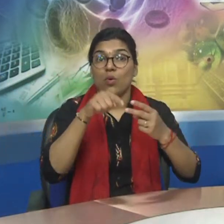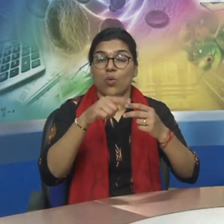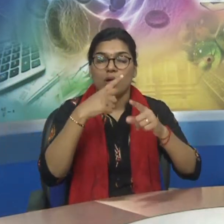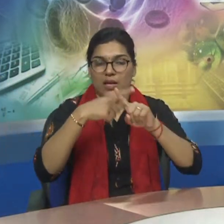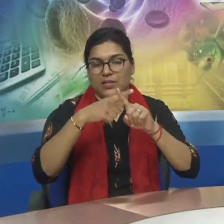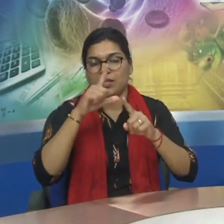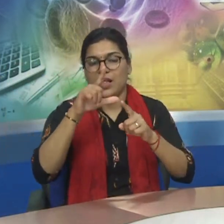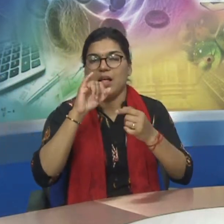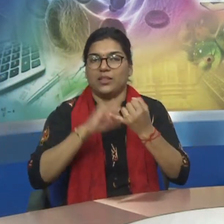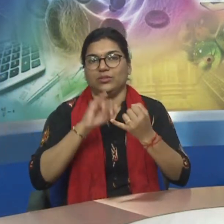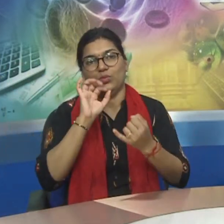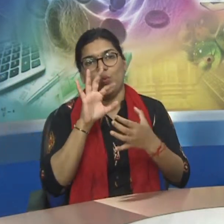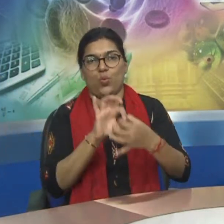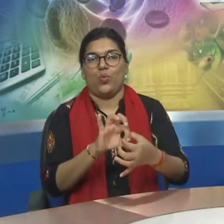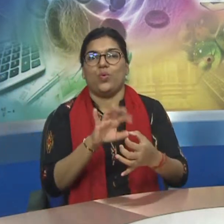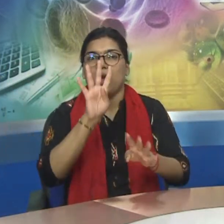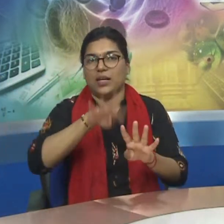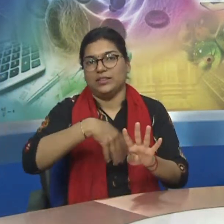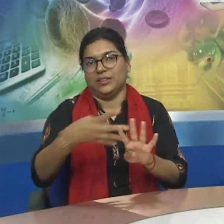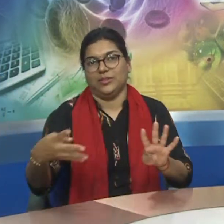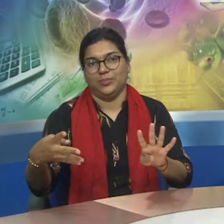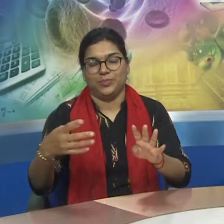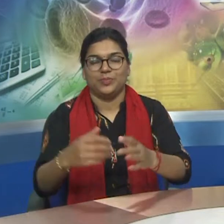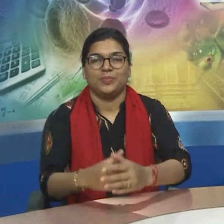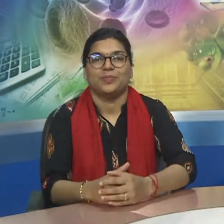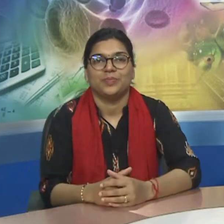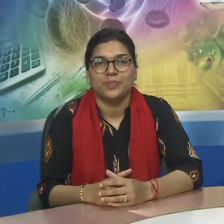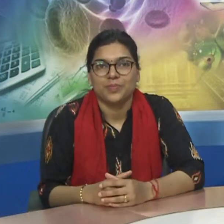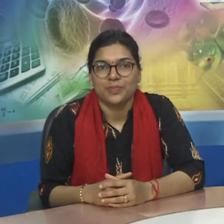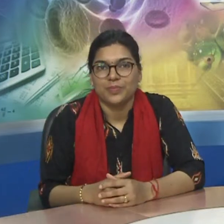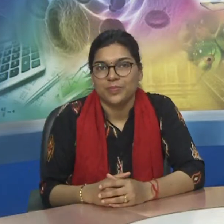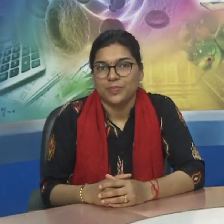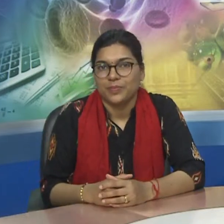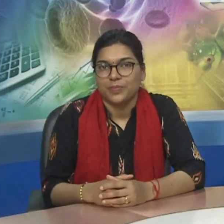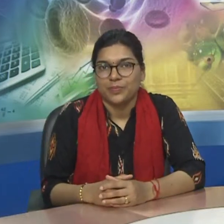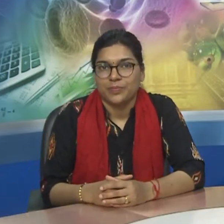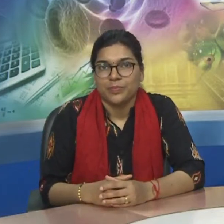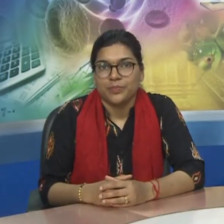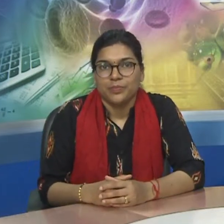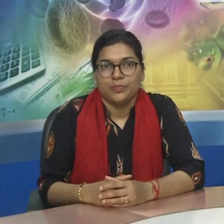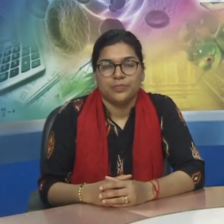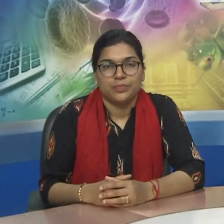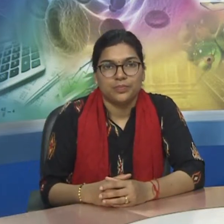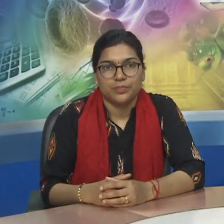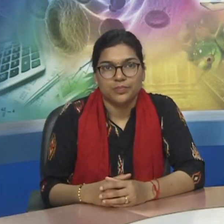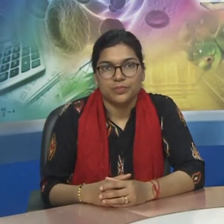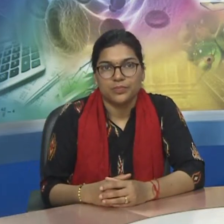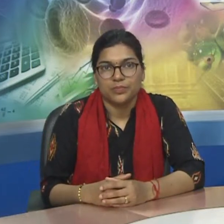Because here we are talking about the MS Excel file, so that is why the extension would be XLS.